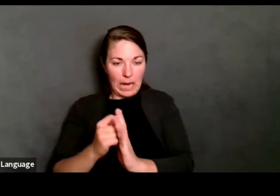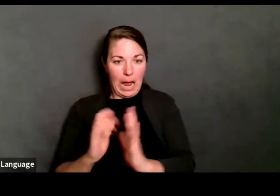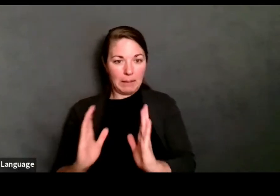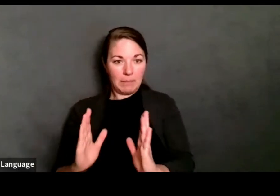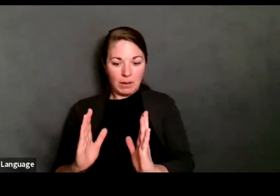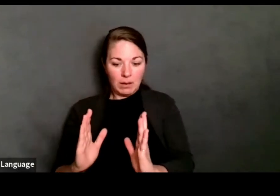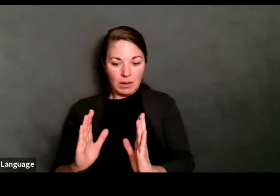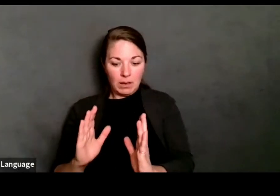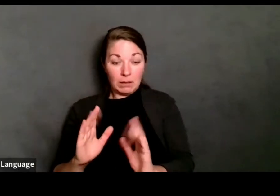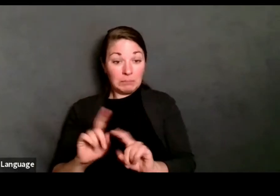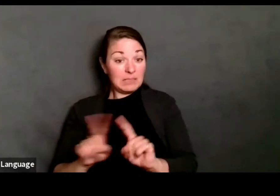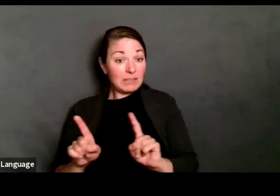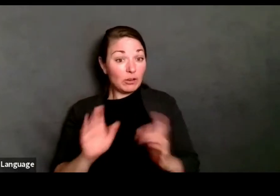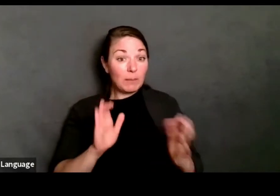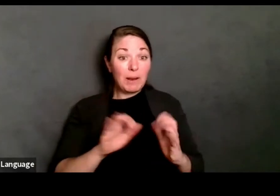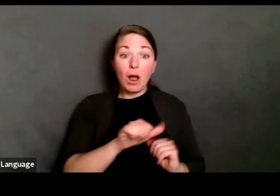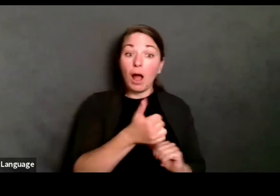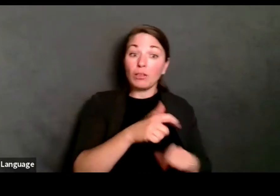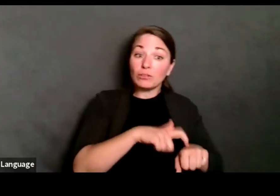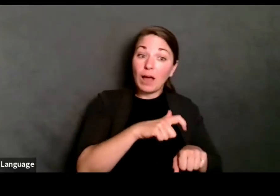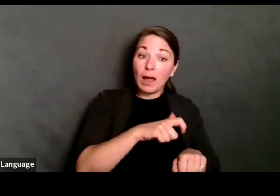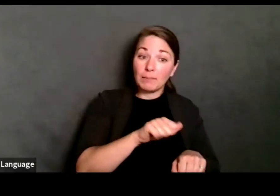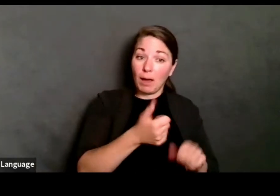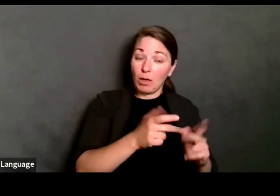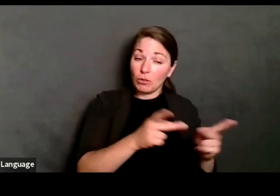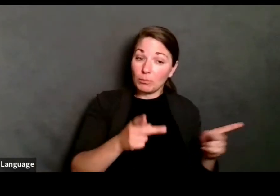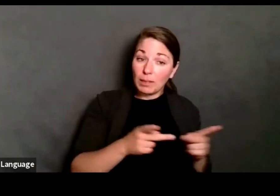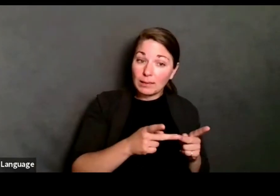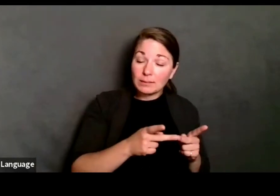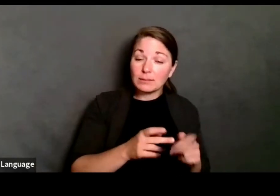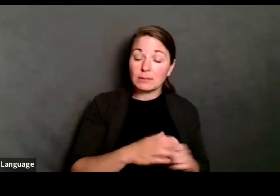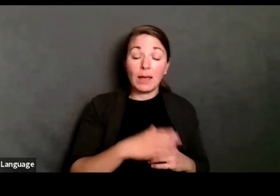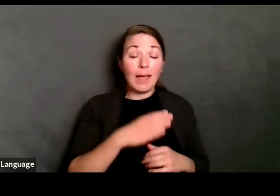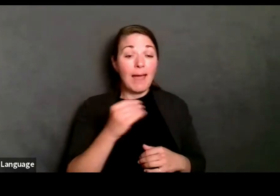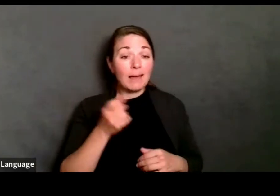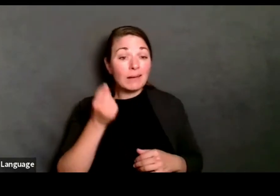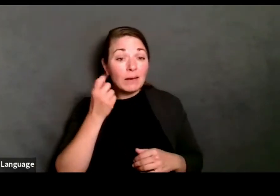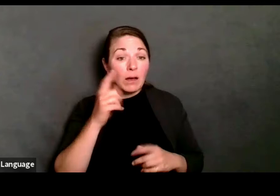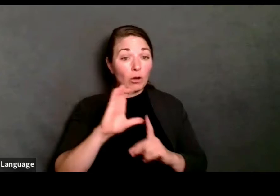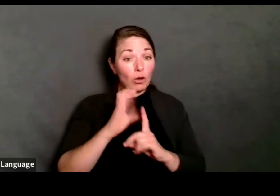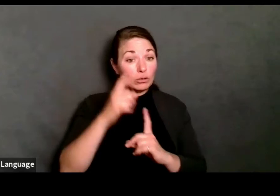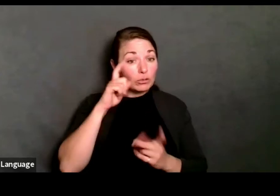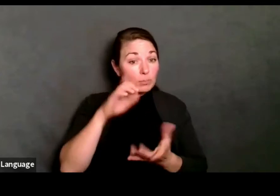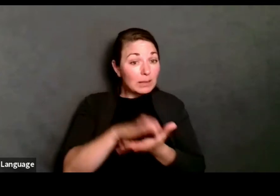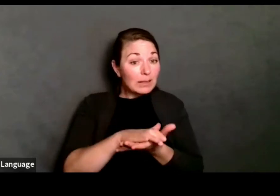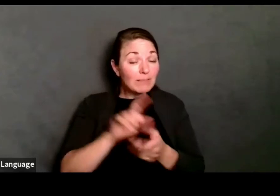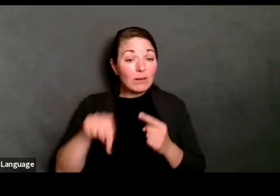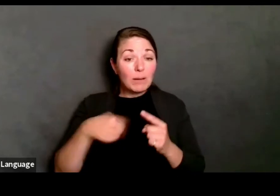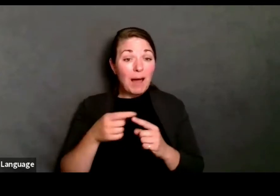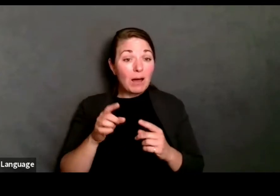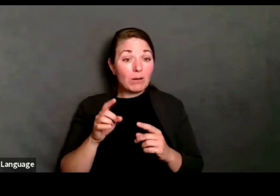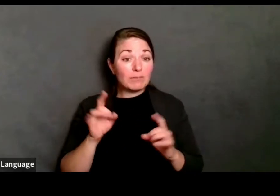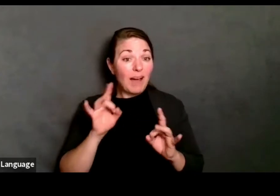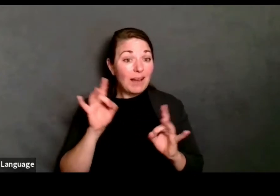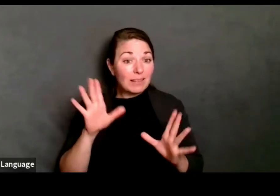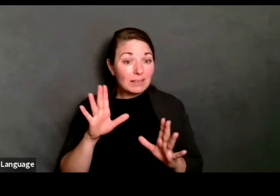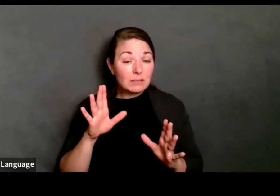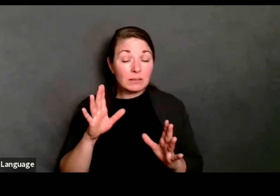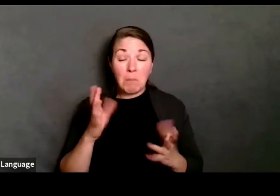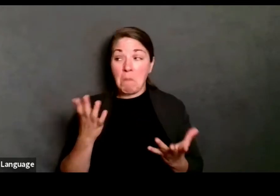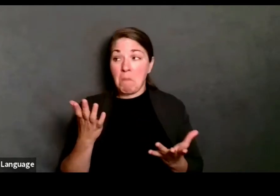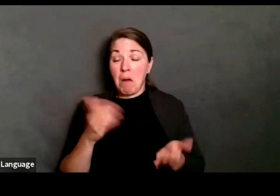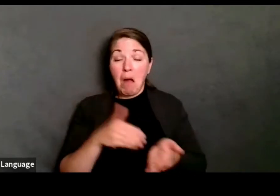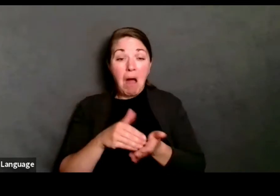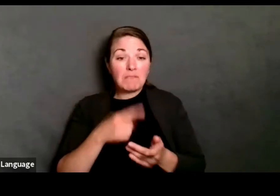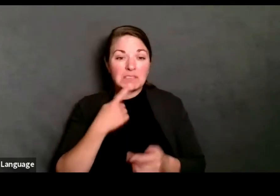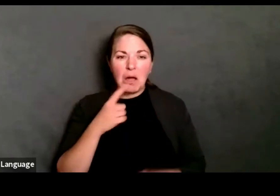those assumptions are interwoven with other cultural beliefs about sexual violence, such as beliefs that the perpetrator is always male